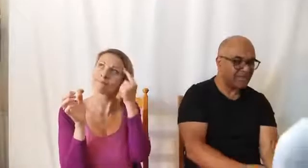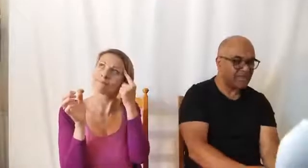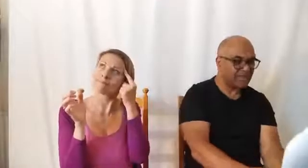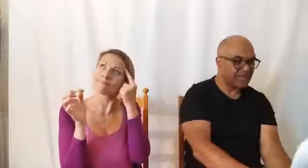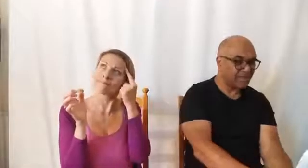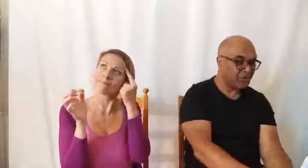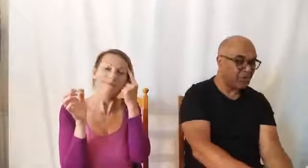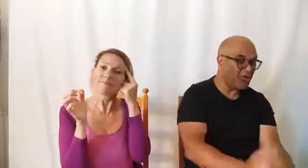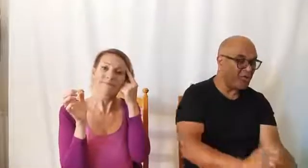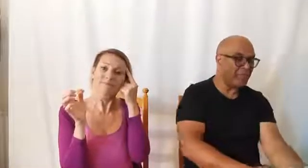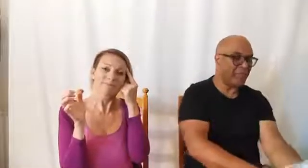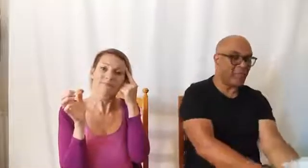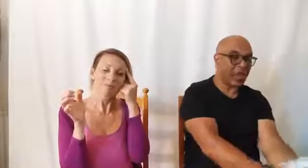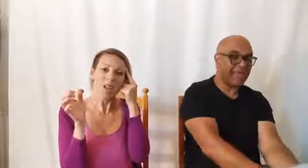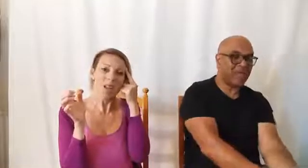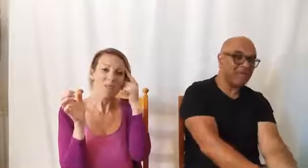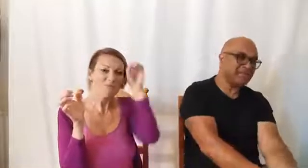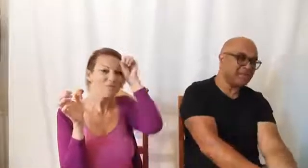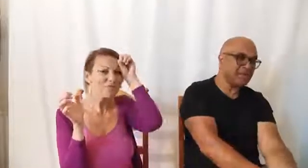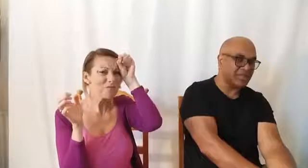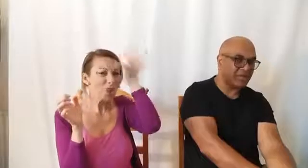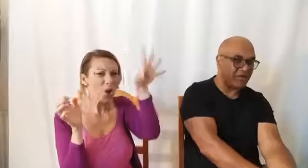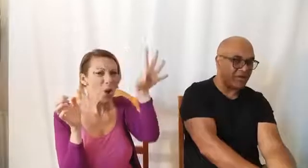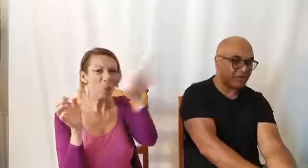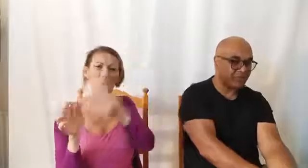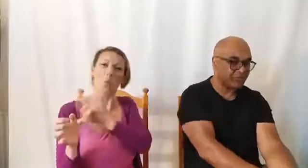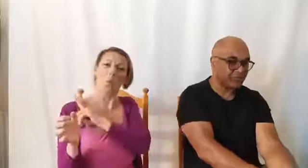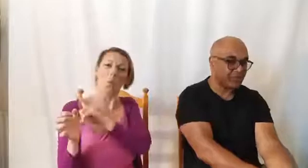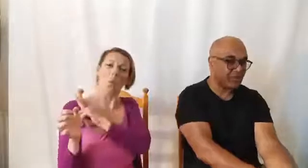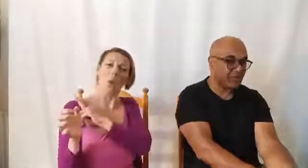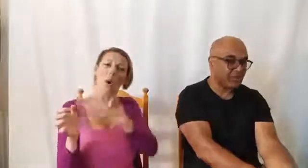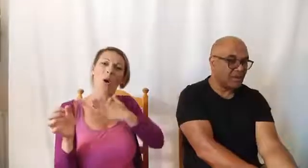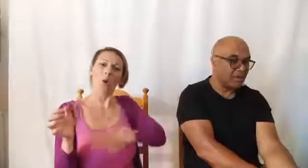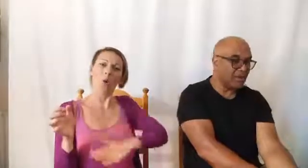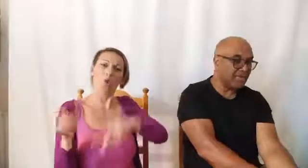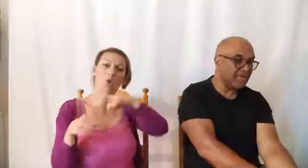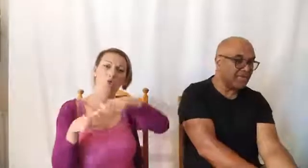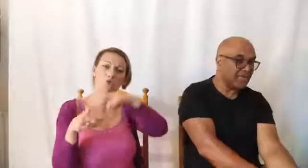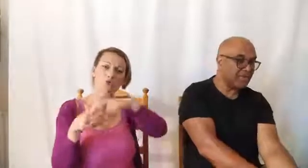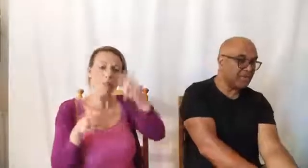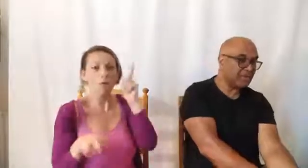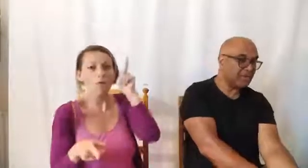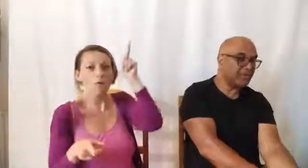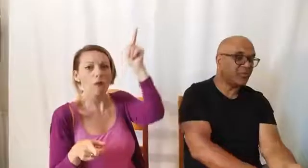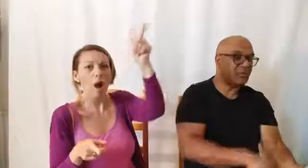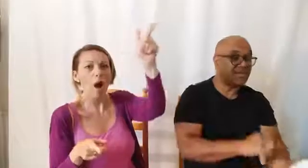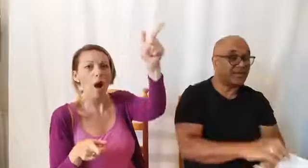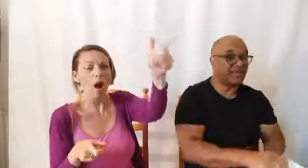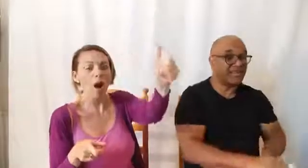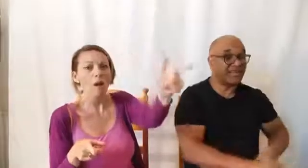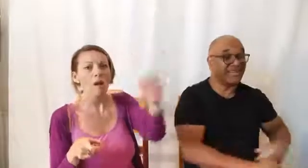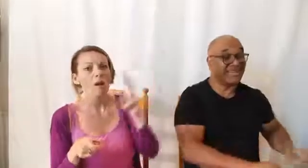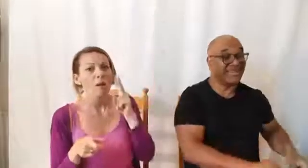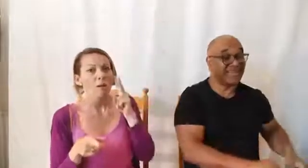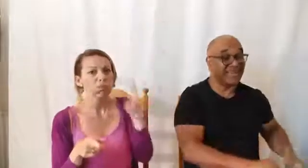he could not remember why he wanted to go so far, when all he had seen was a lot of water and had nearly been